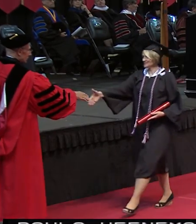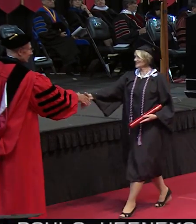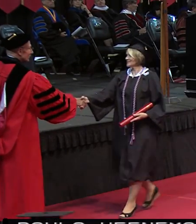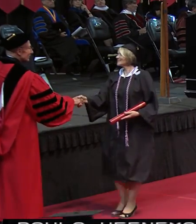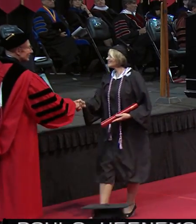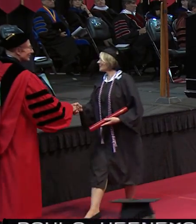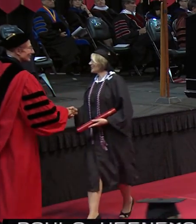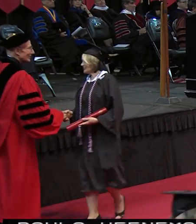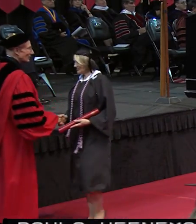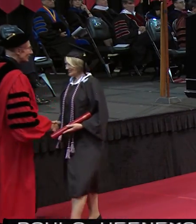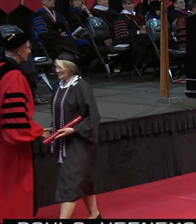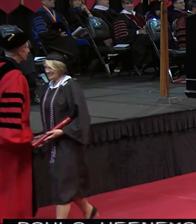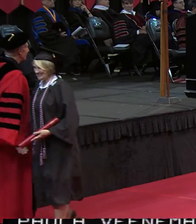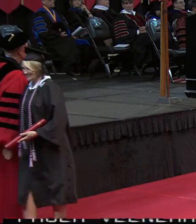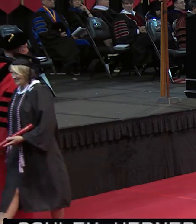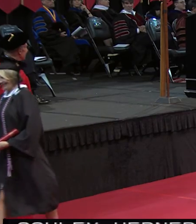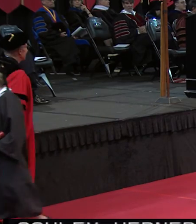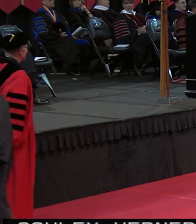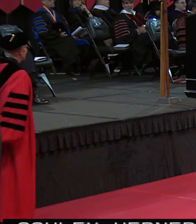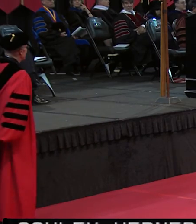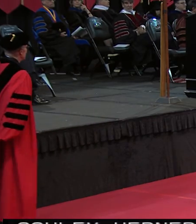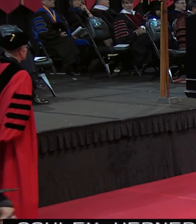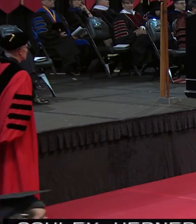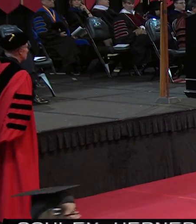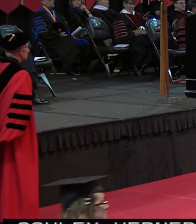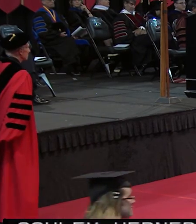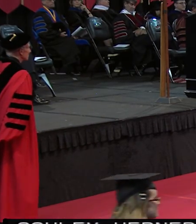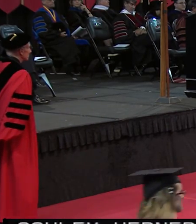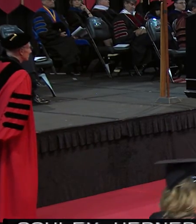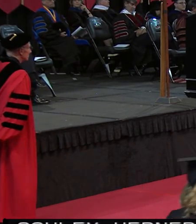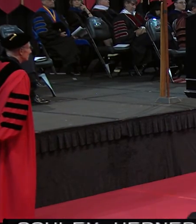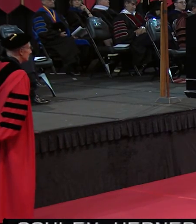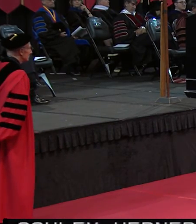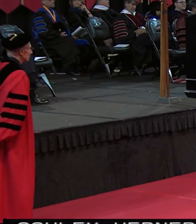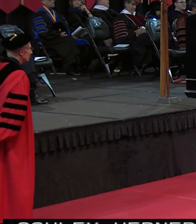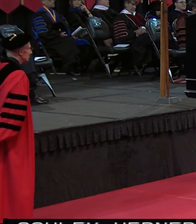Carolyn Brown Zubeth.